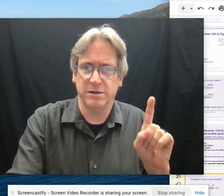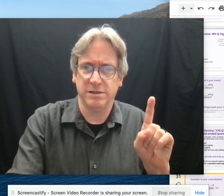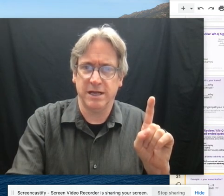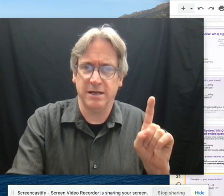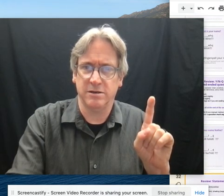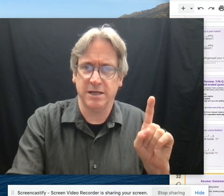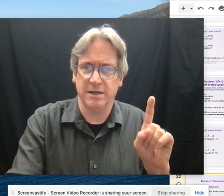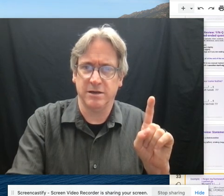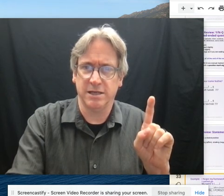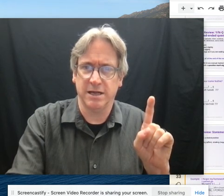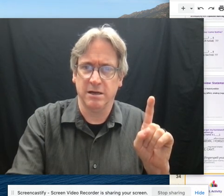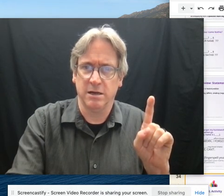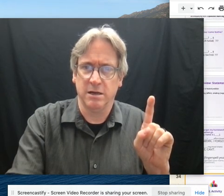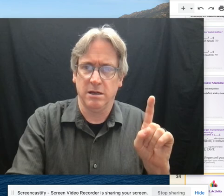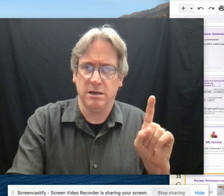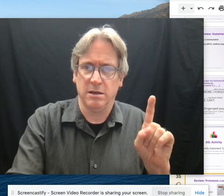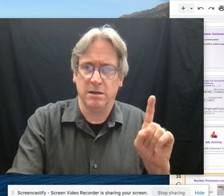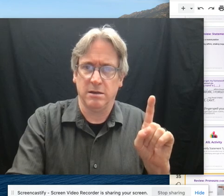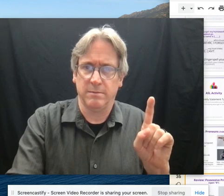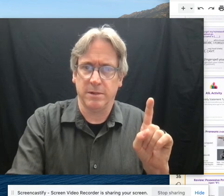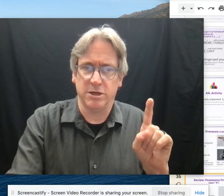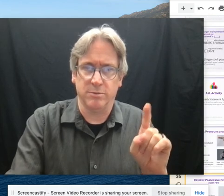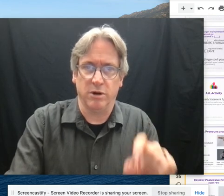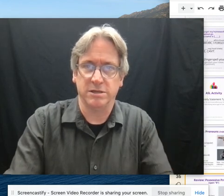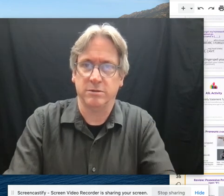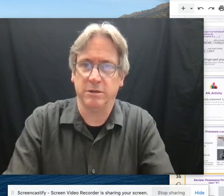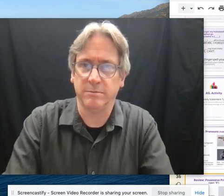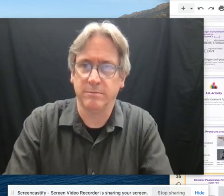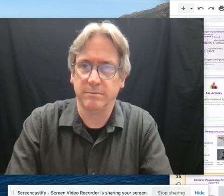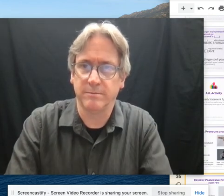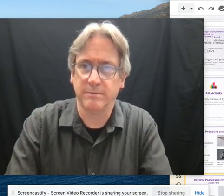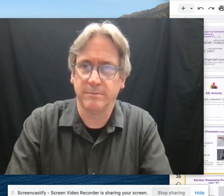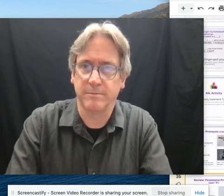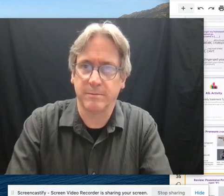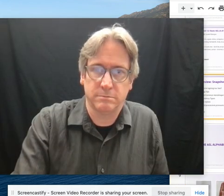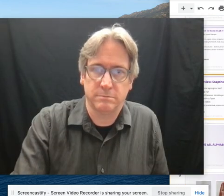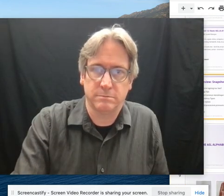videos. There's that, there's that, there's that. Should pause. Hold on.